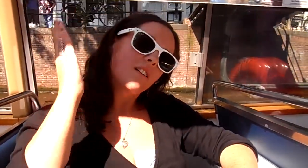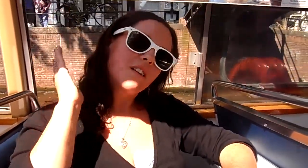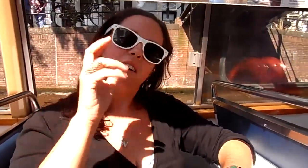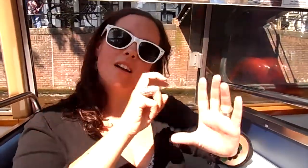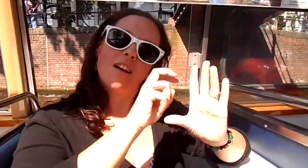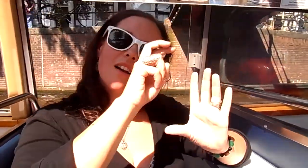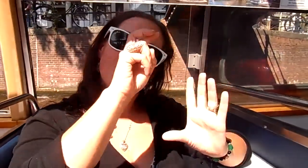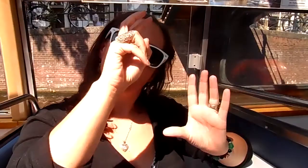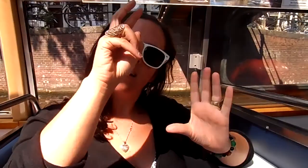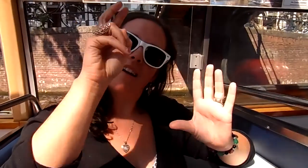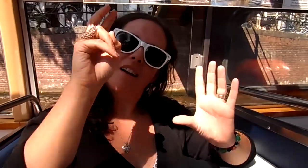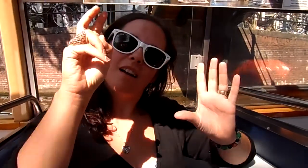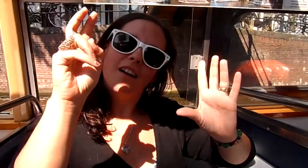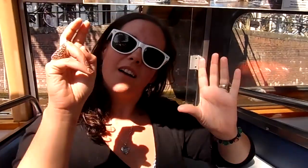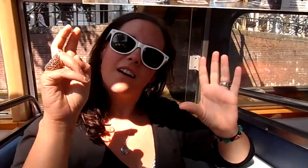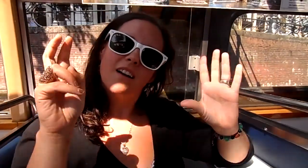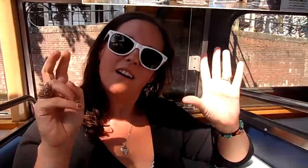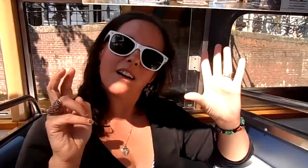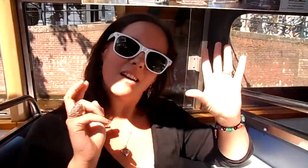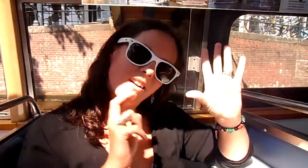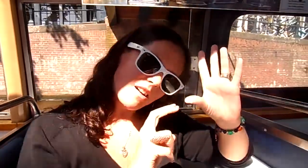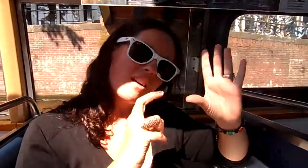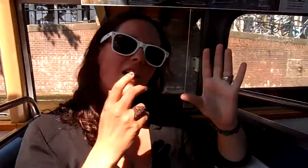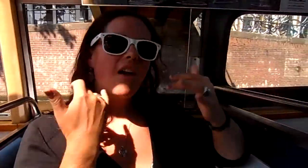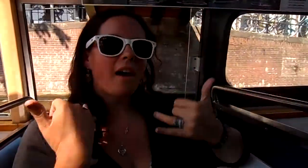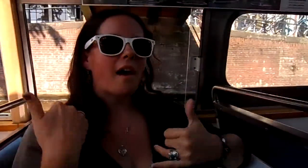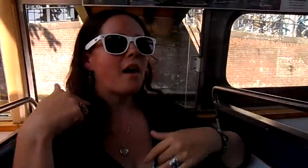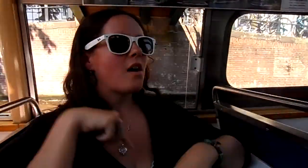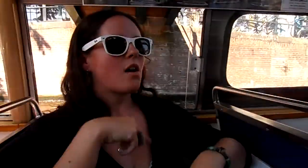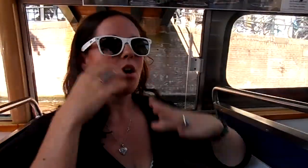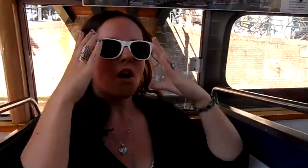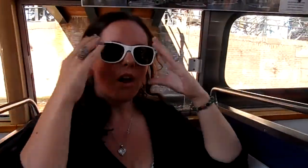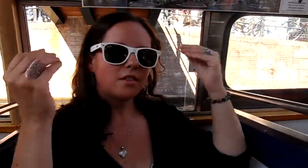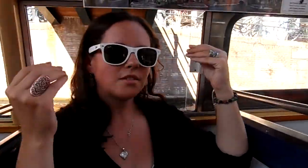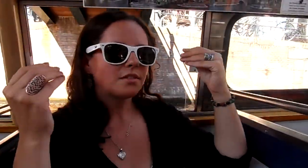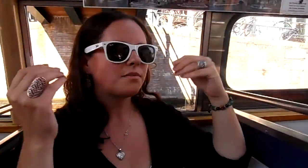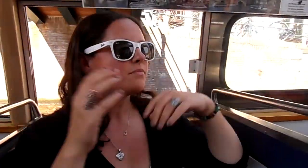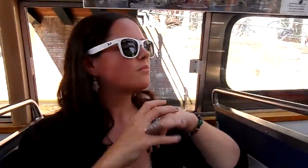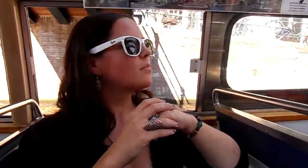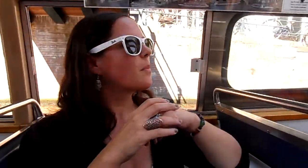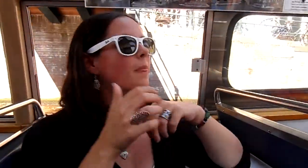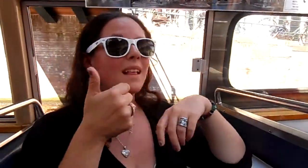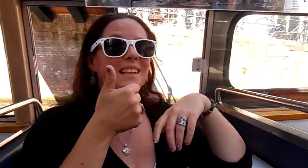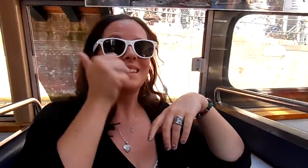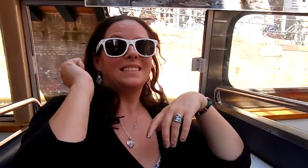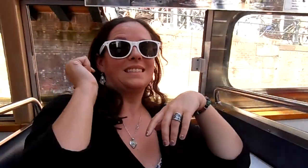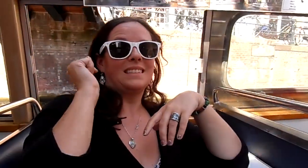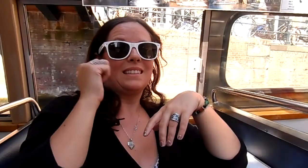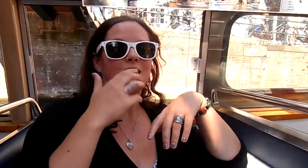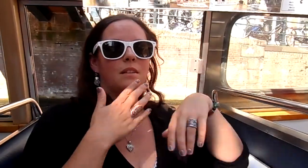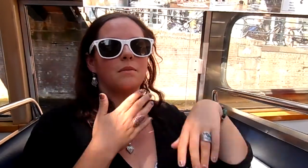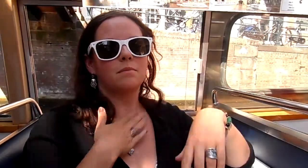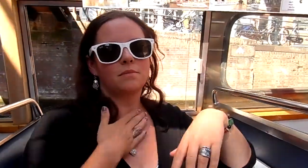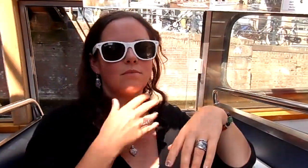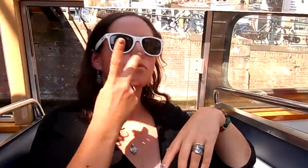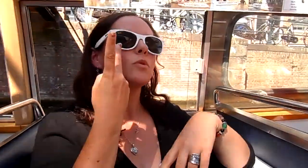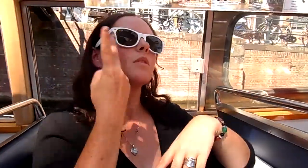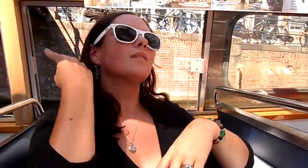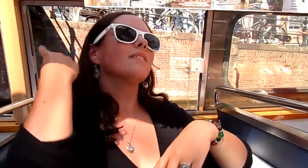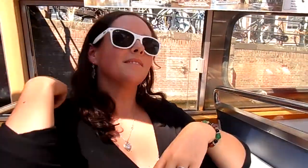some houses were built in a special way with the top of the gable leaning slightly forwards. In this way, it was easier